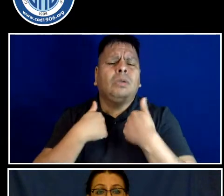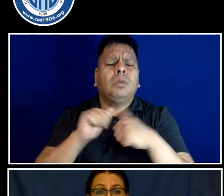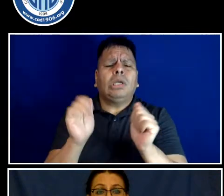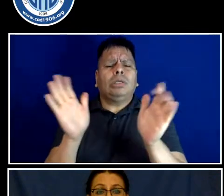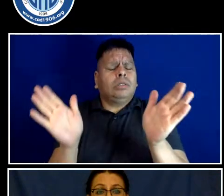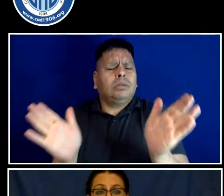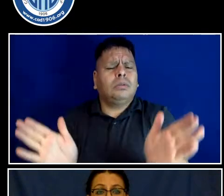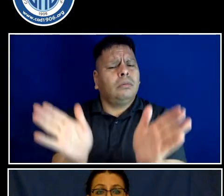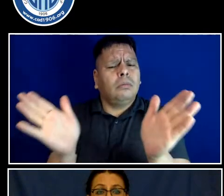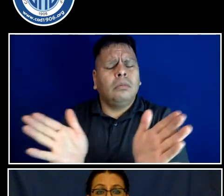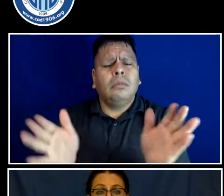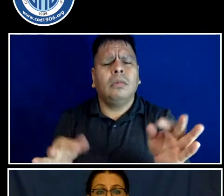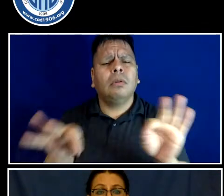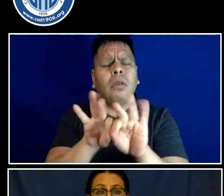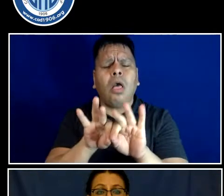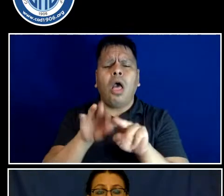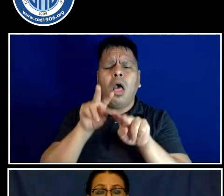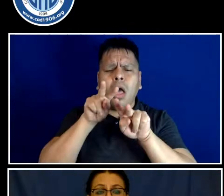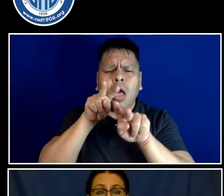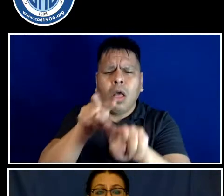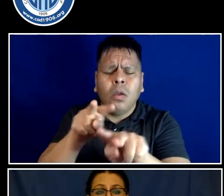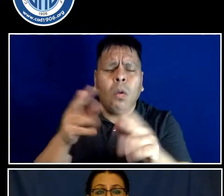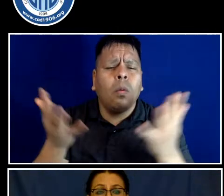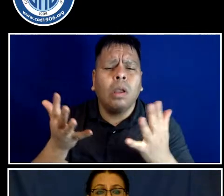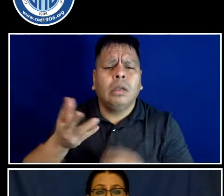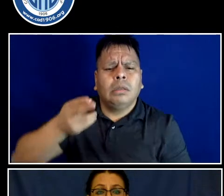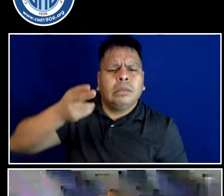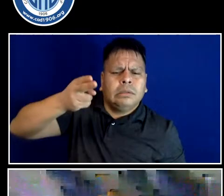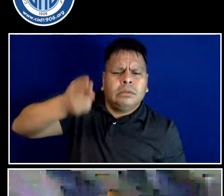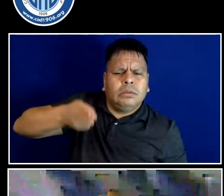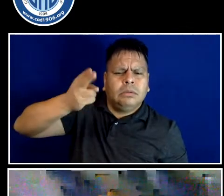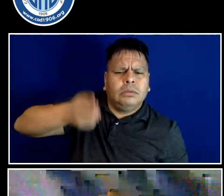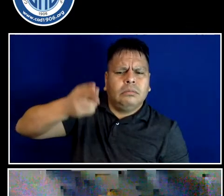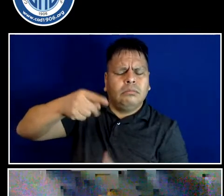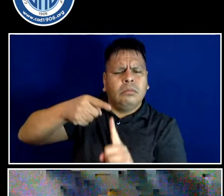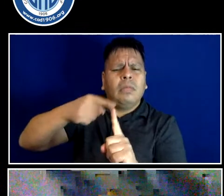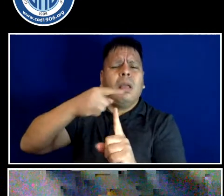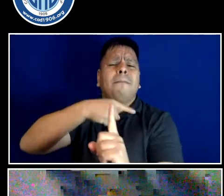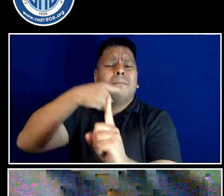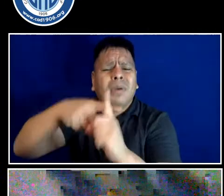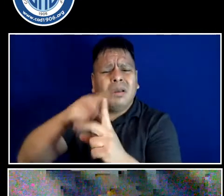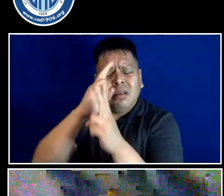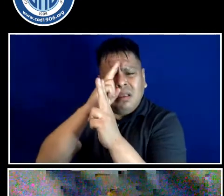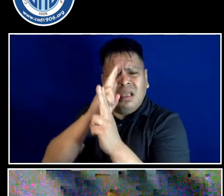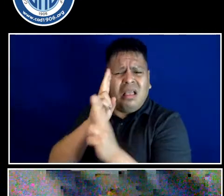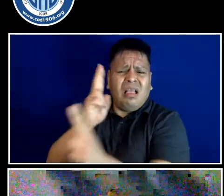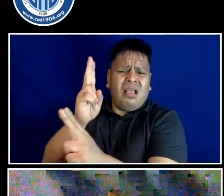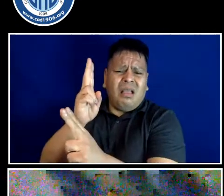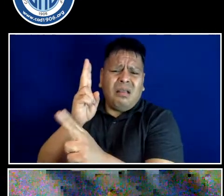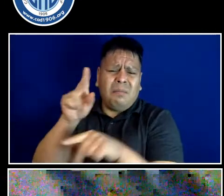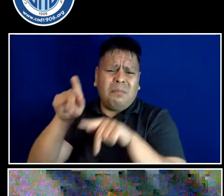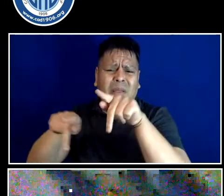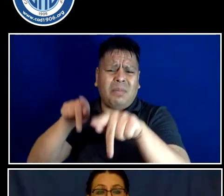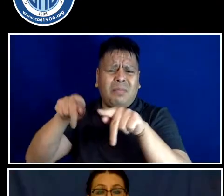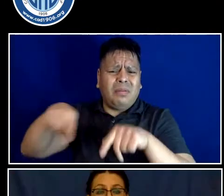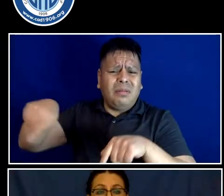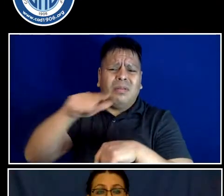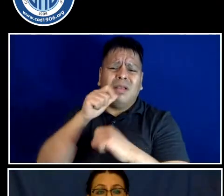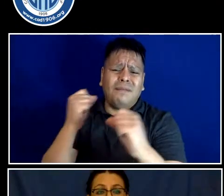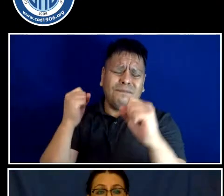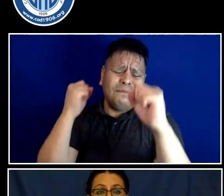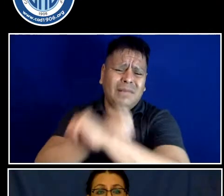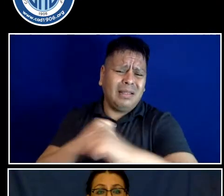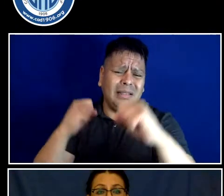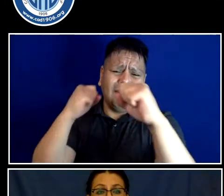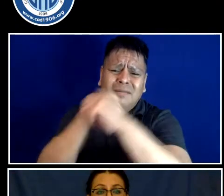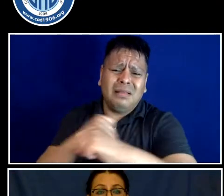tacos. And there's a sense that it's not the appropriate way to acknowledge and recognize the